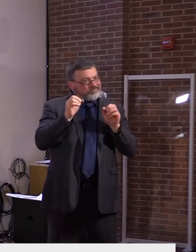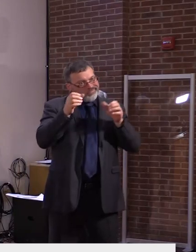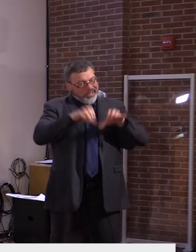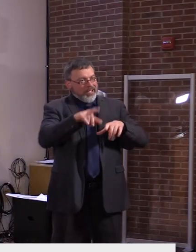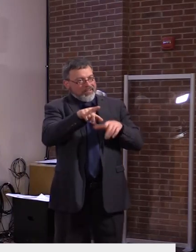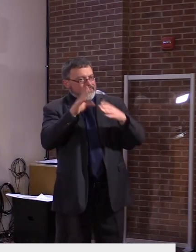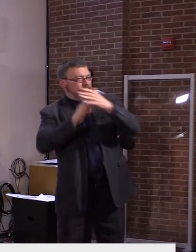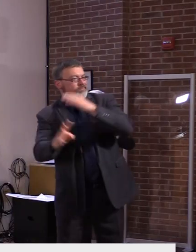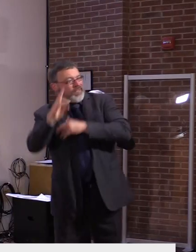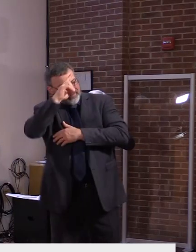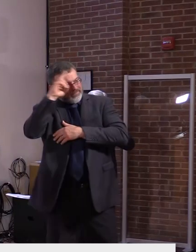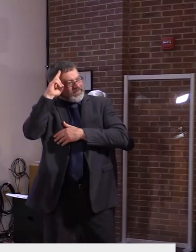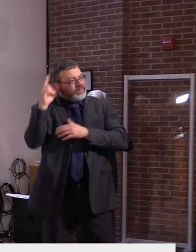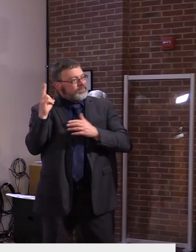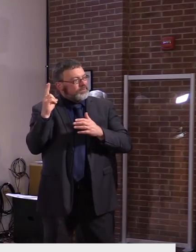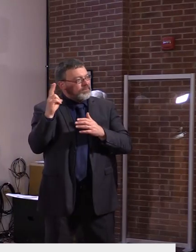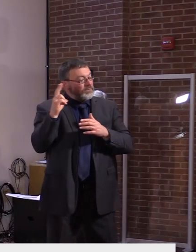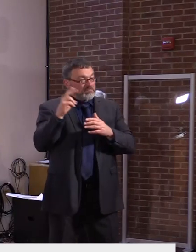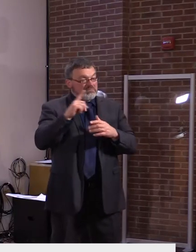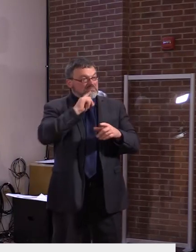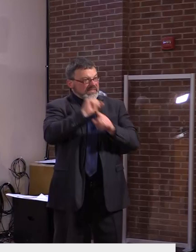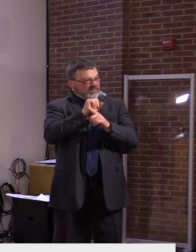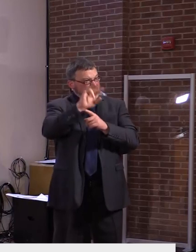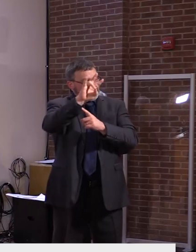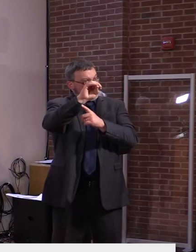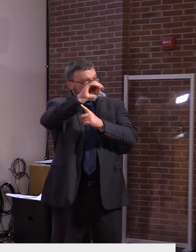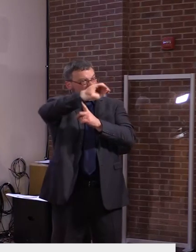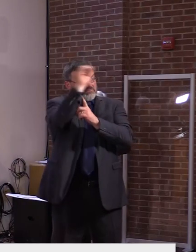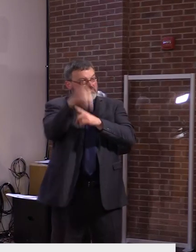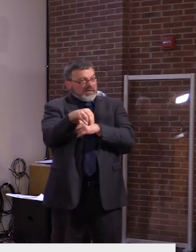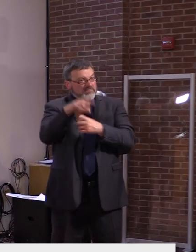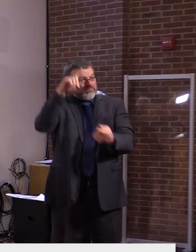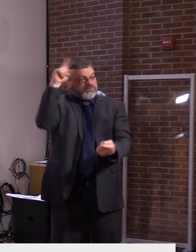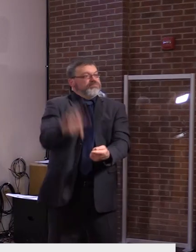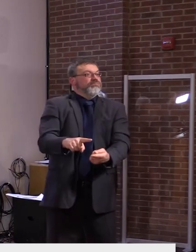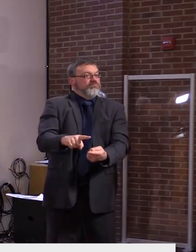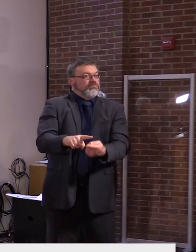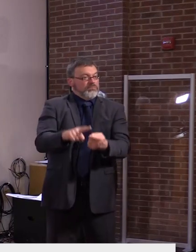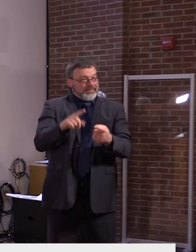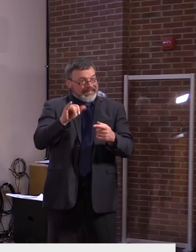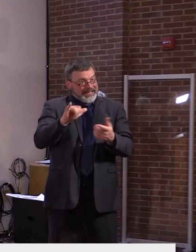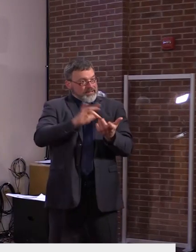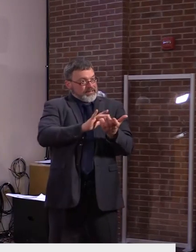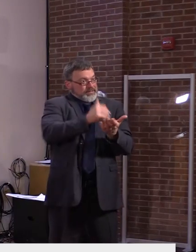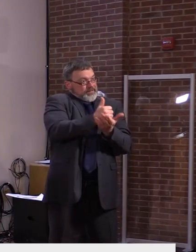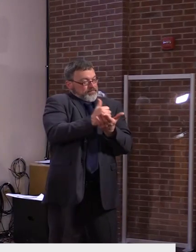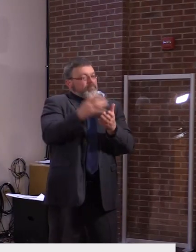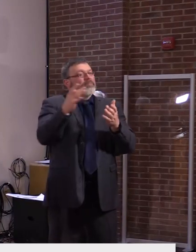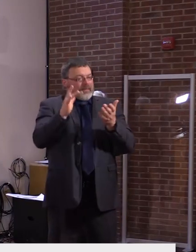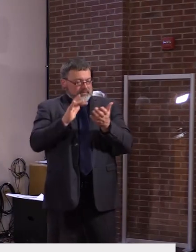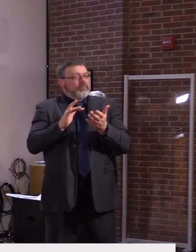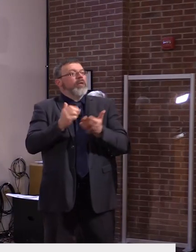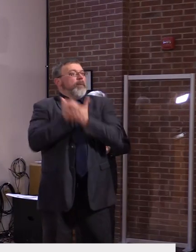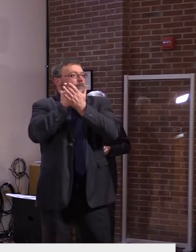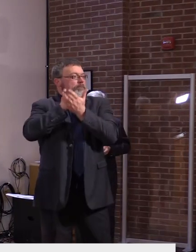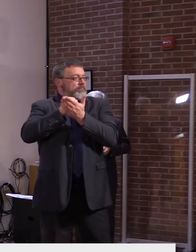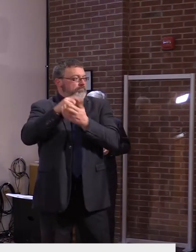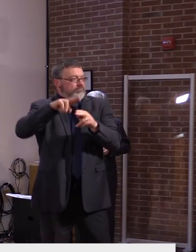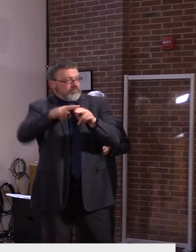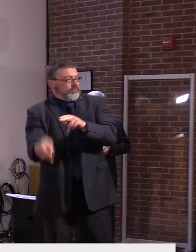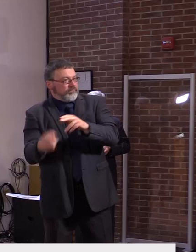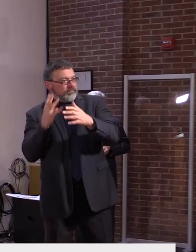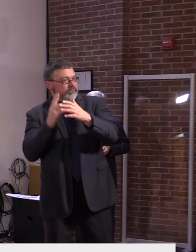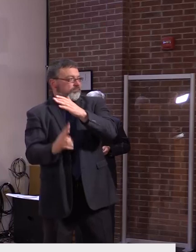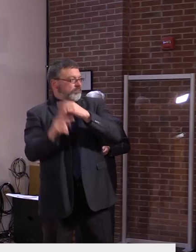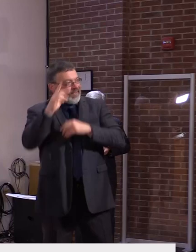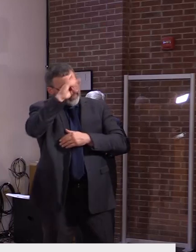Now, our high vaccination rates are still helping us do very well compared to the rest of the country, seeing the lowest rate of